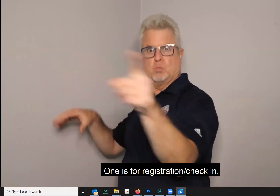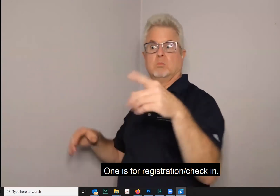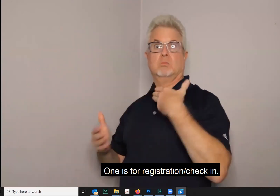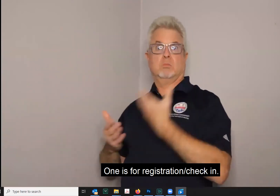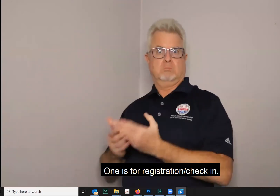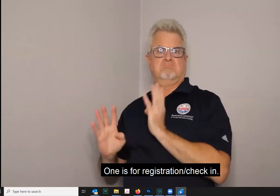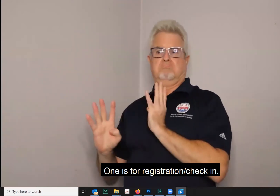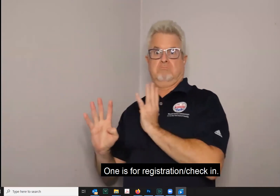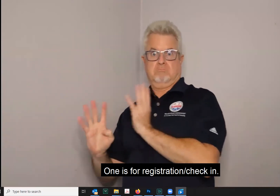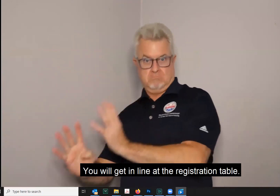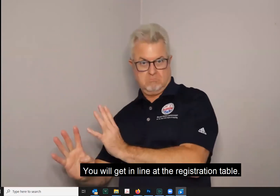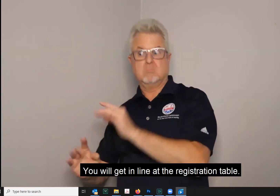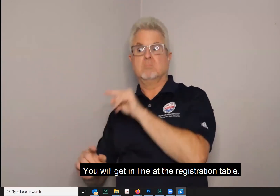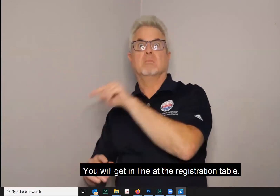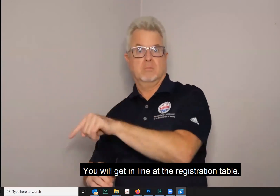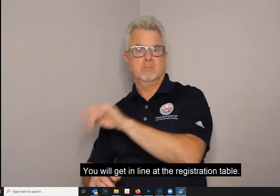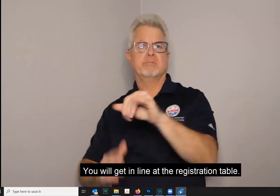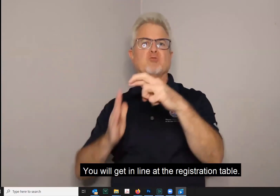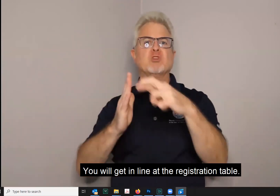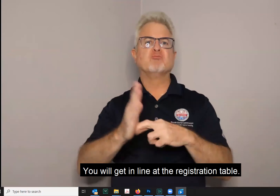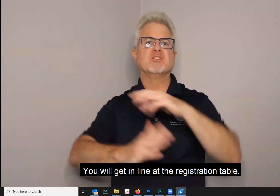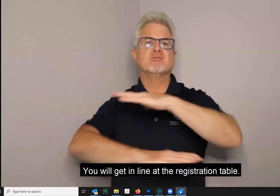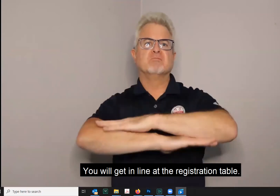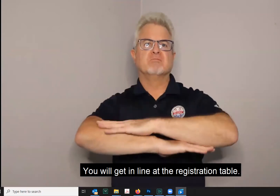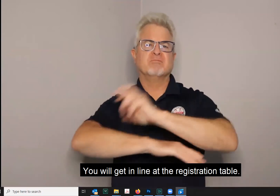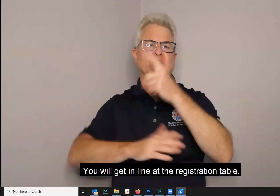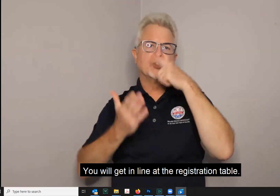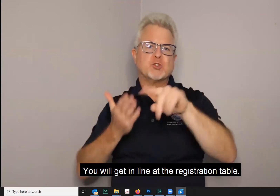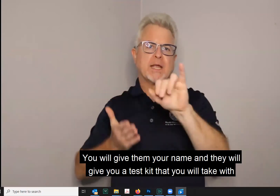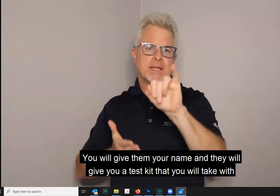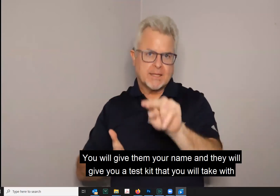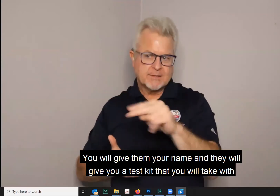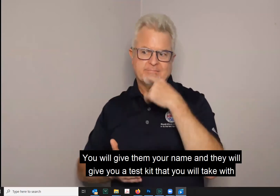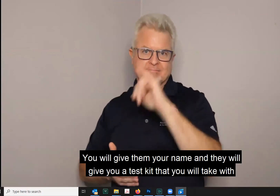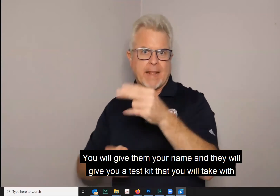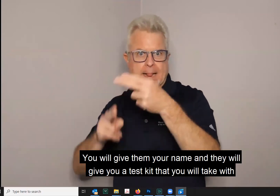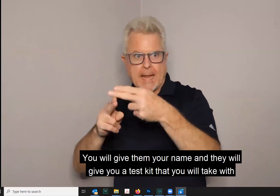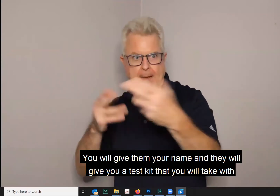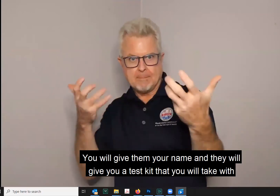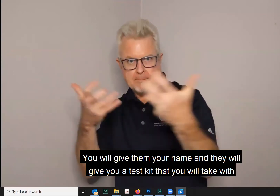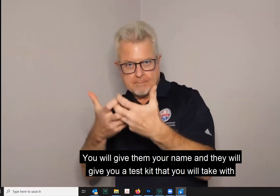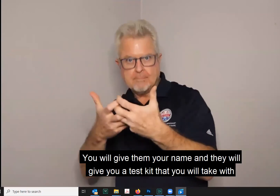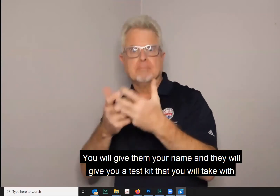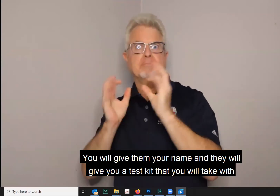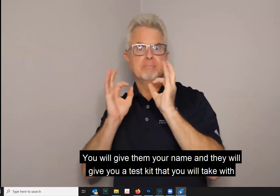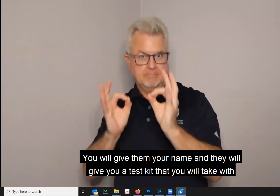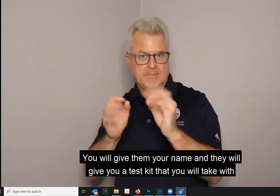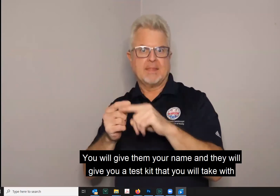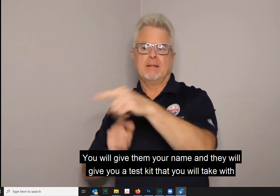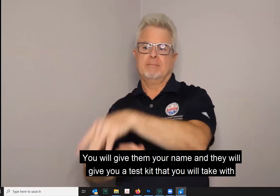tents. One of them is for registration and check-in. You will get in line at the registration table. You will